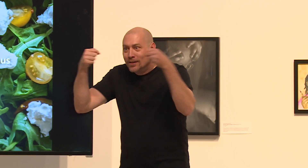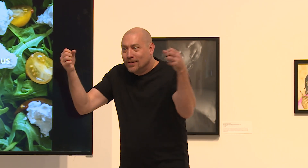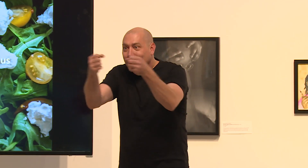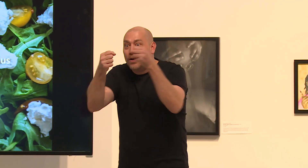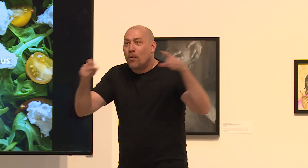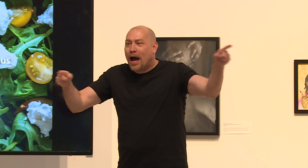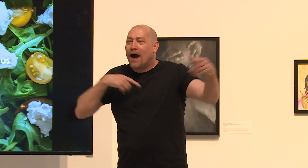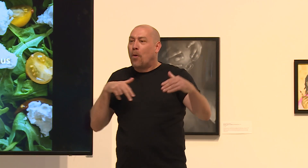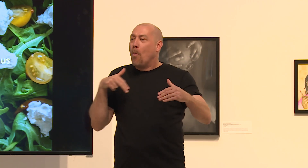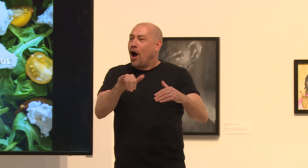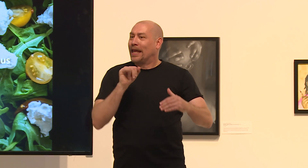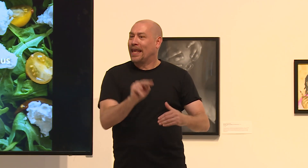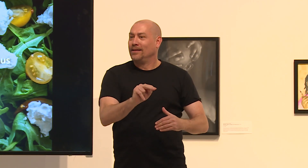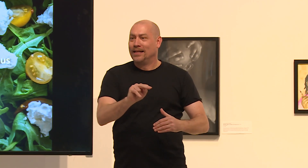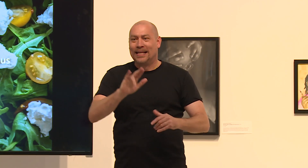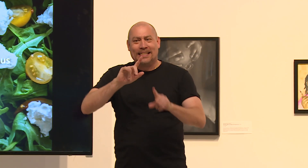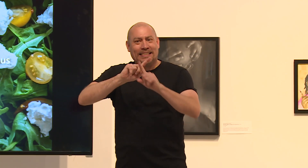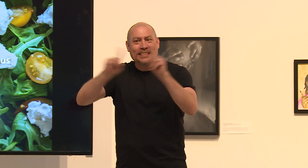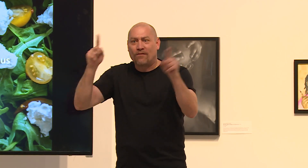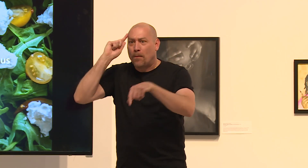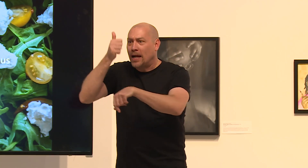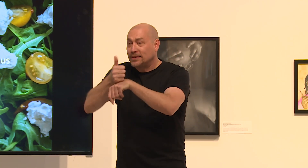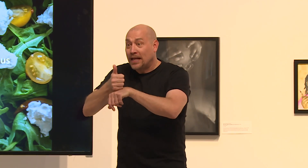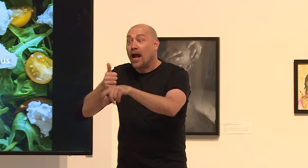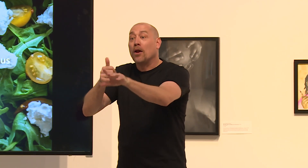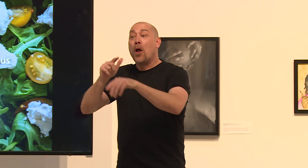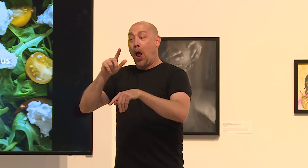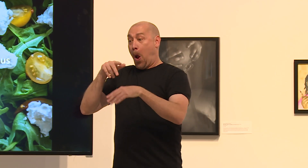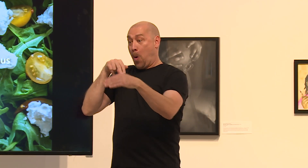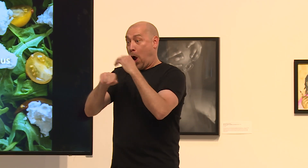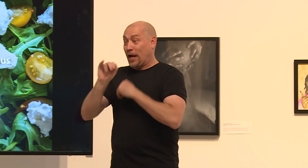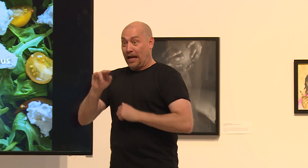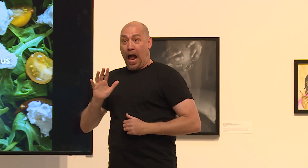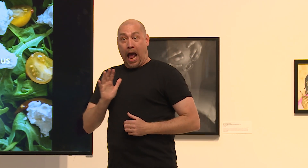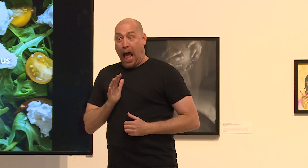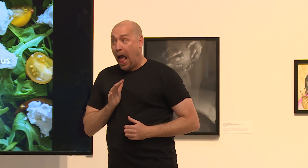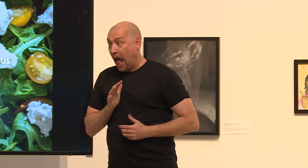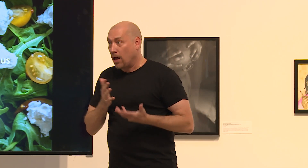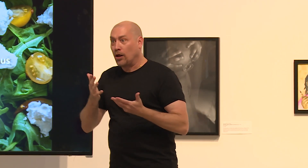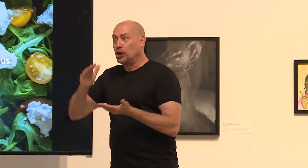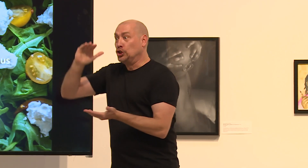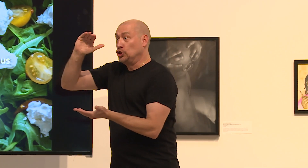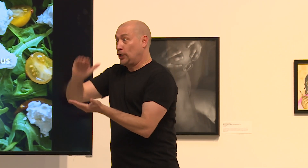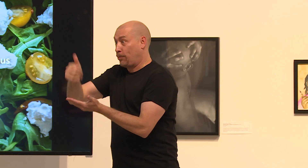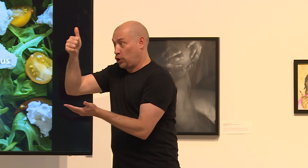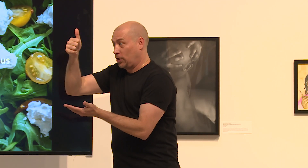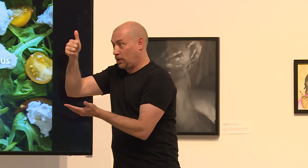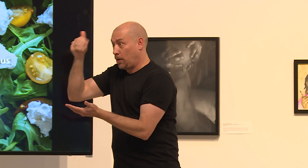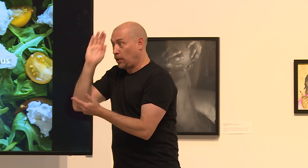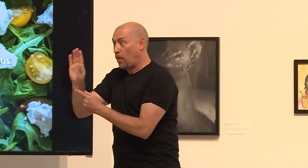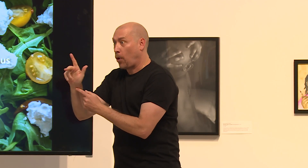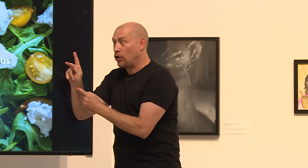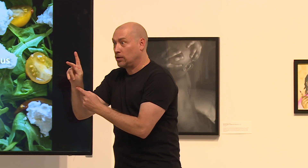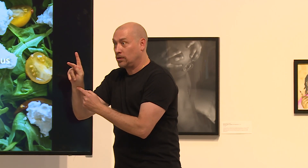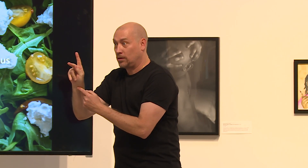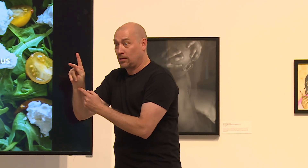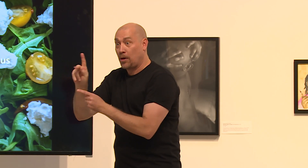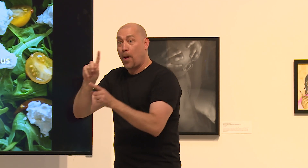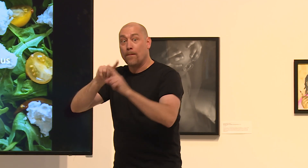They have these huge walk-in refrigerators for all of their products. And